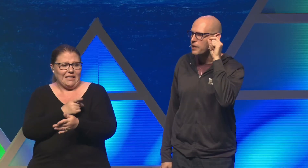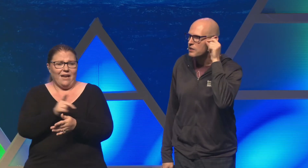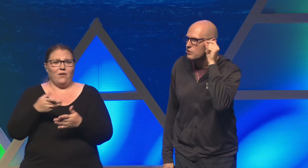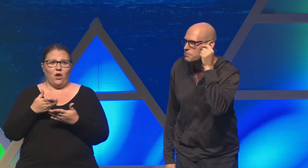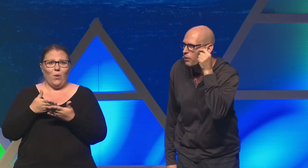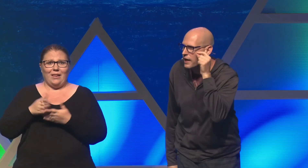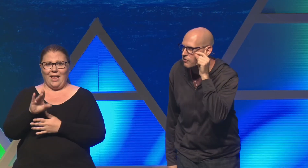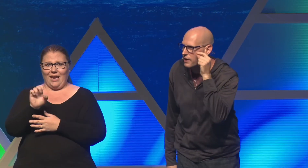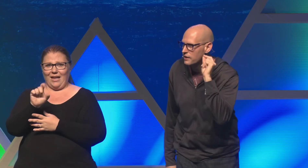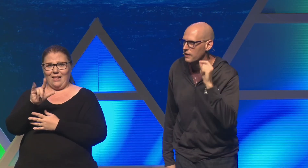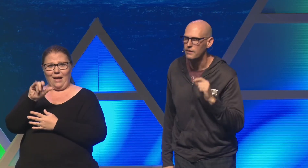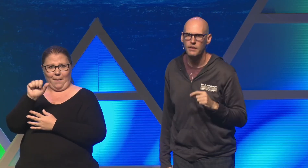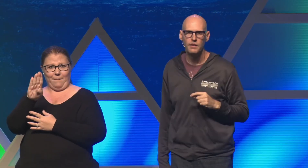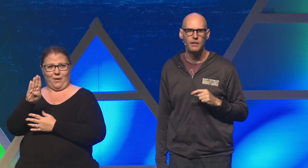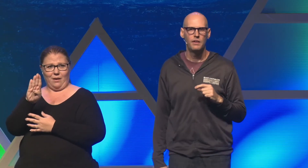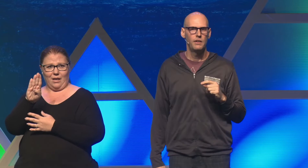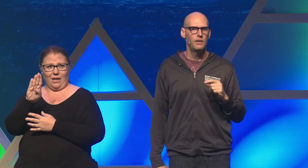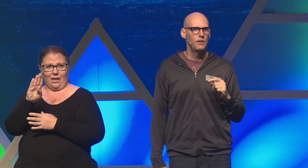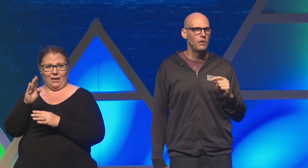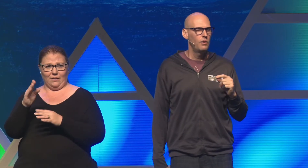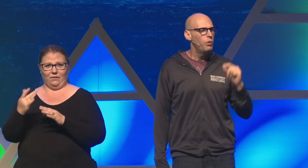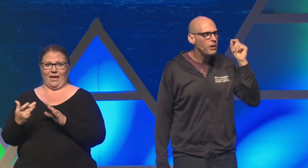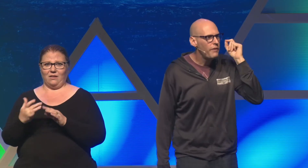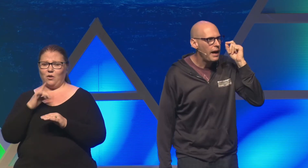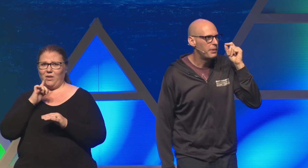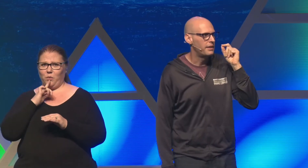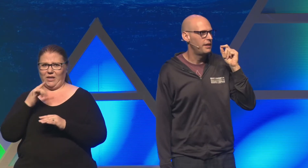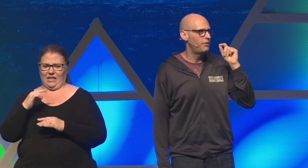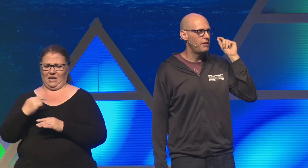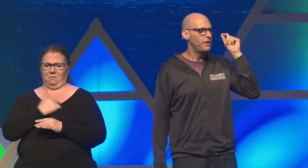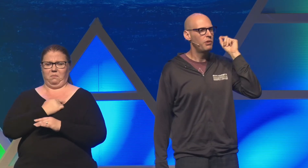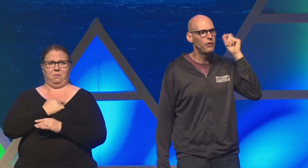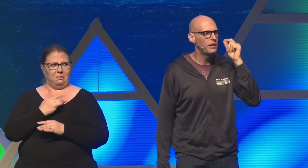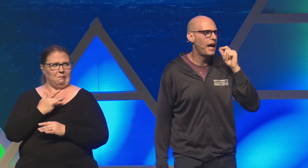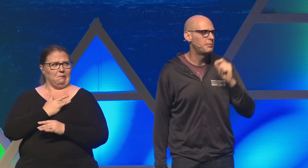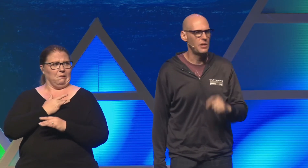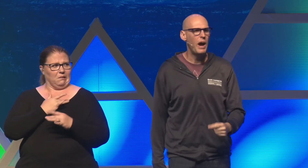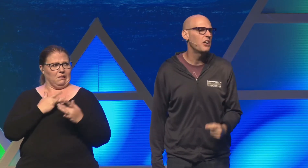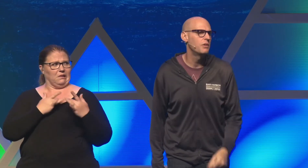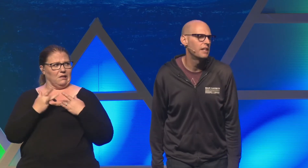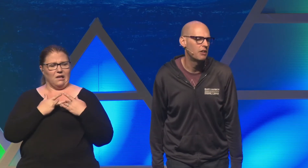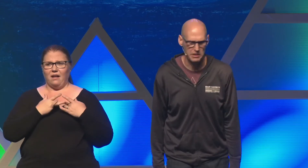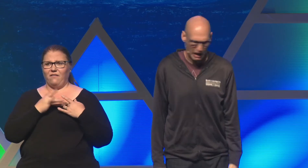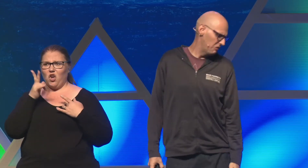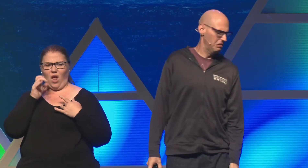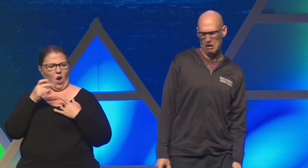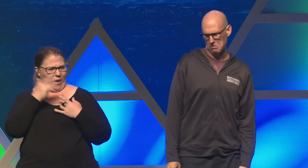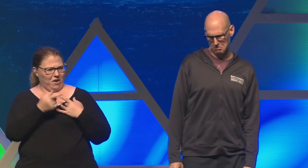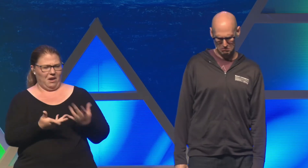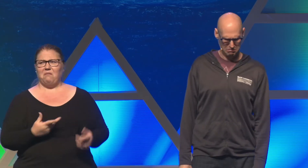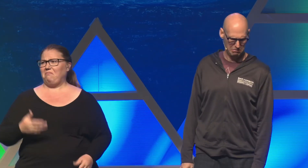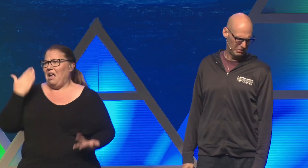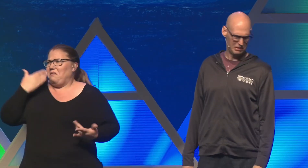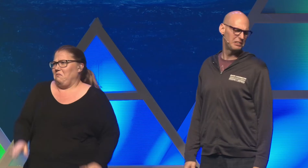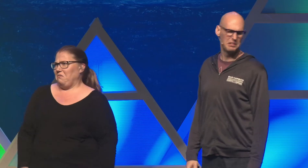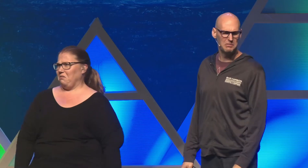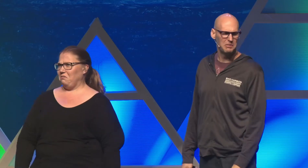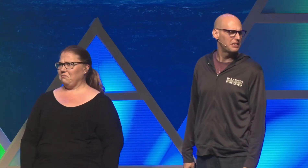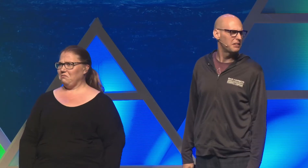Eliab get into his brain right then? What would have happened if he would have heard Eliab say, why are you even here? It's like, I don't know.